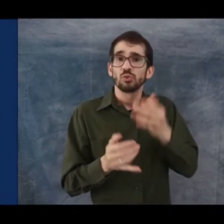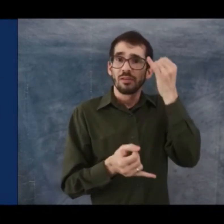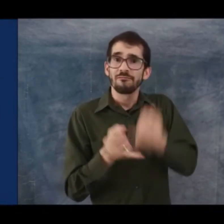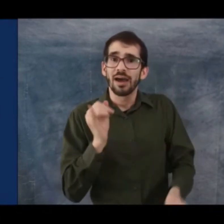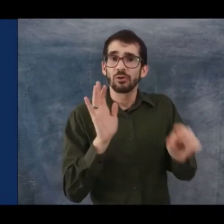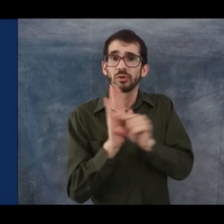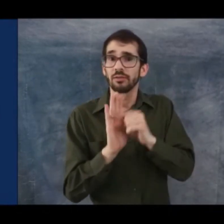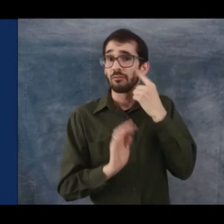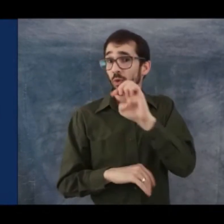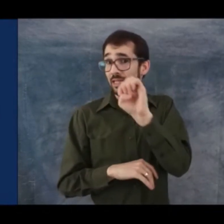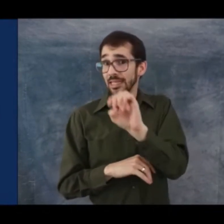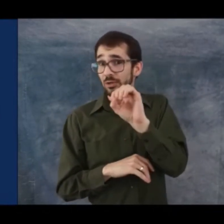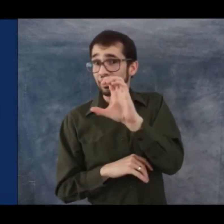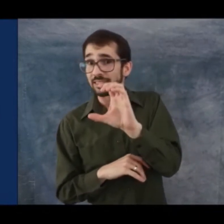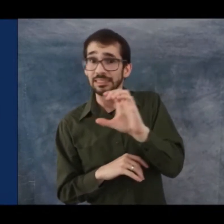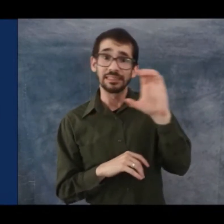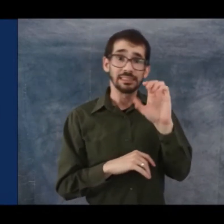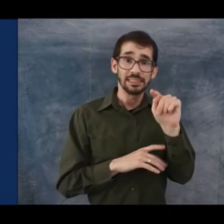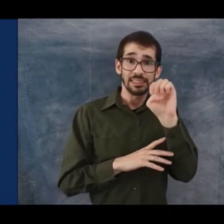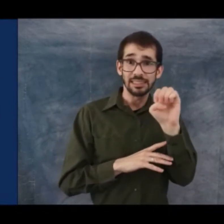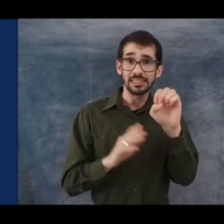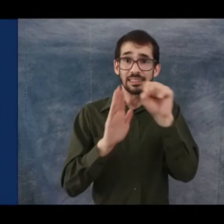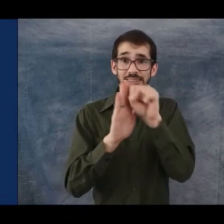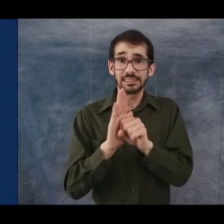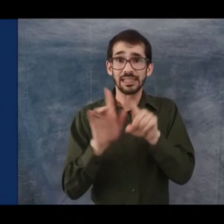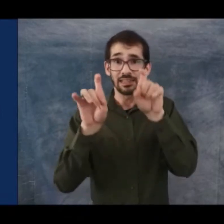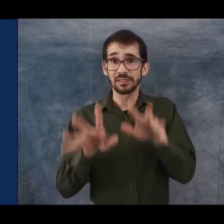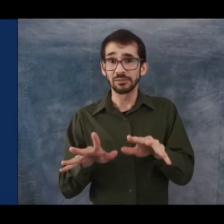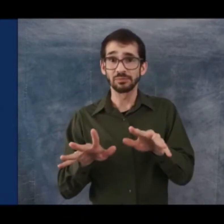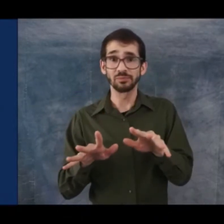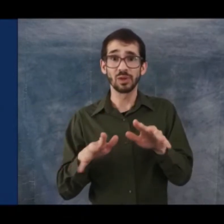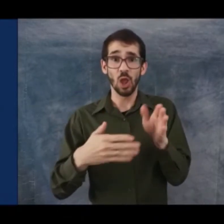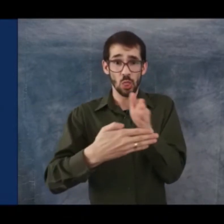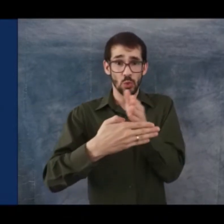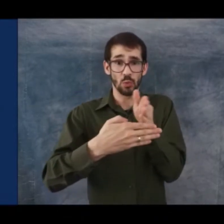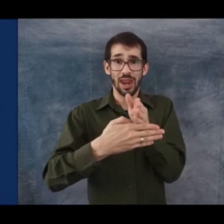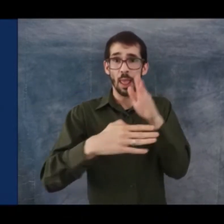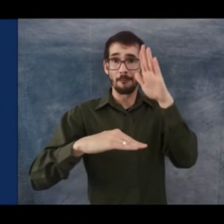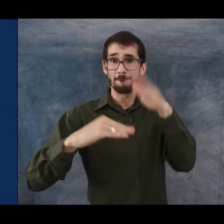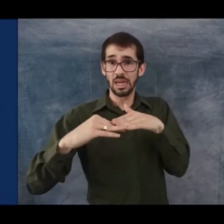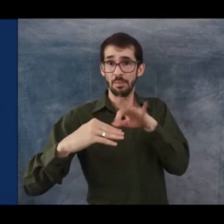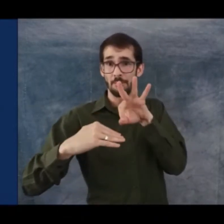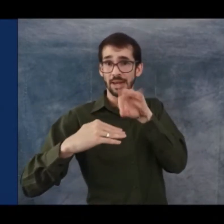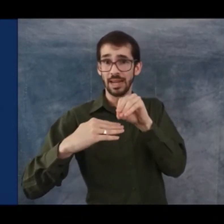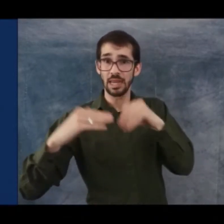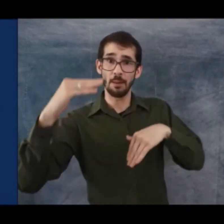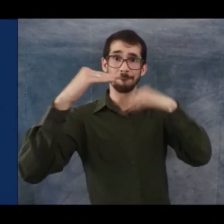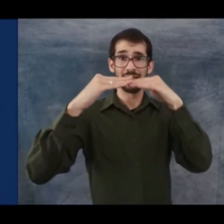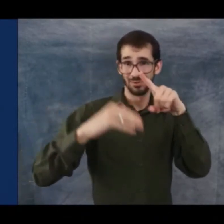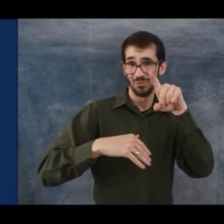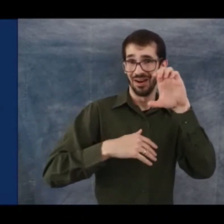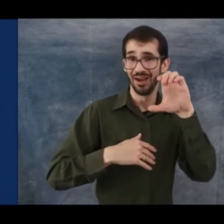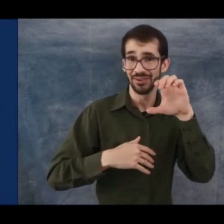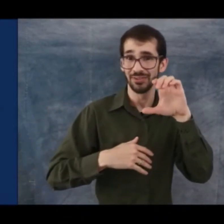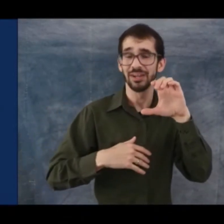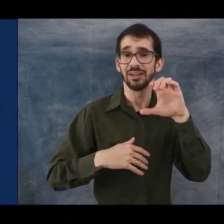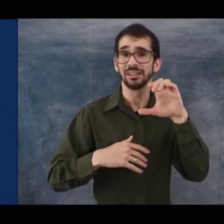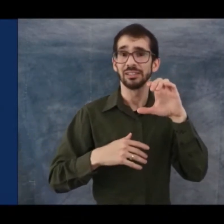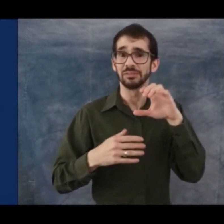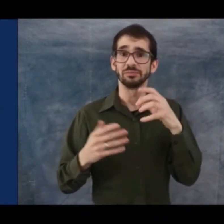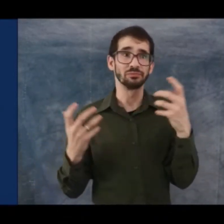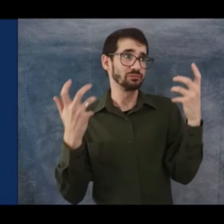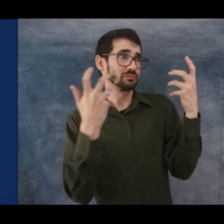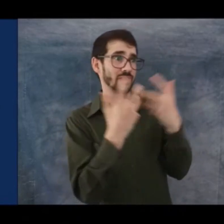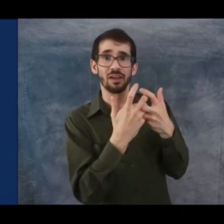and CTE state assessments, 90 to 100 is the grading scale in effect for the 2020-21 school year per the DPS